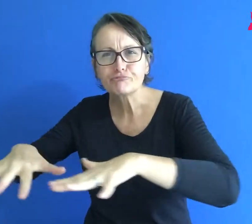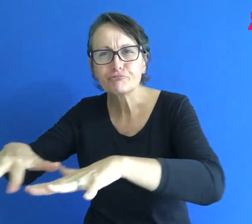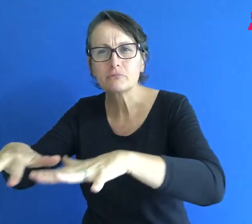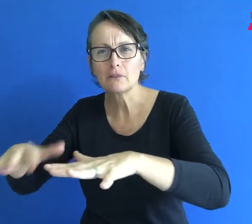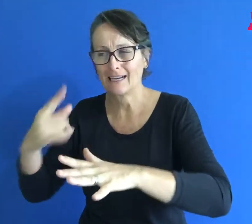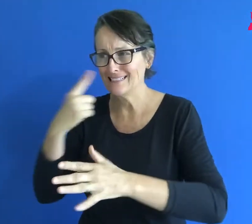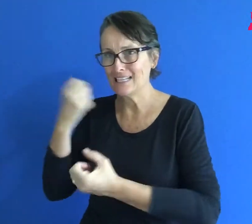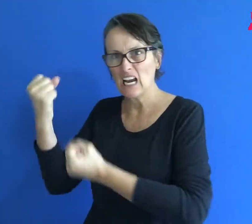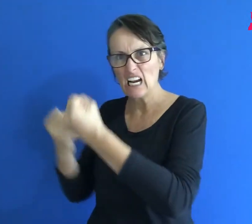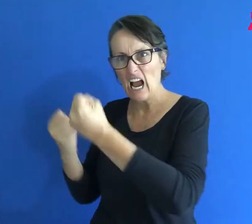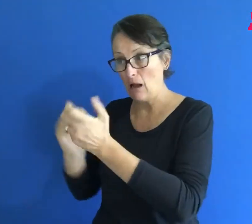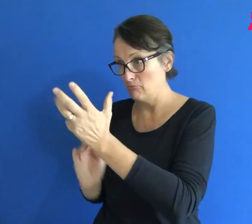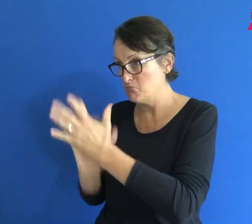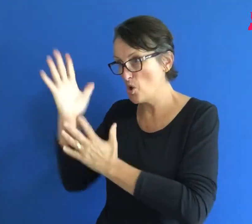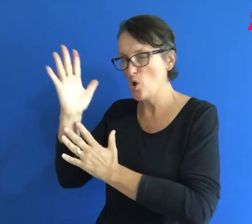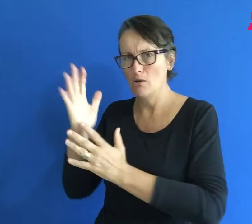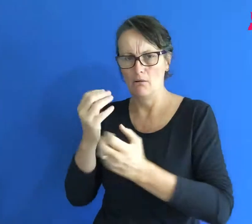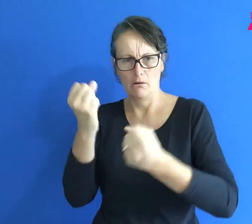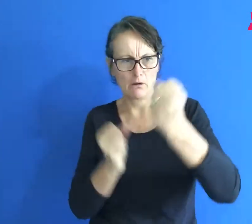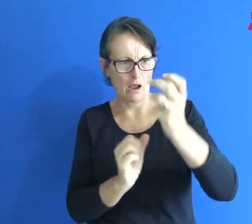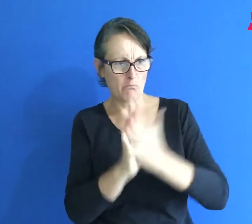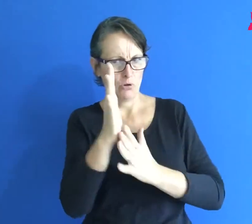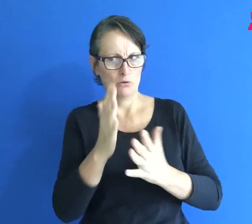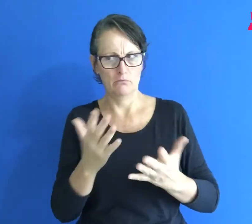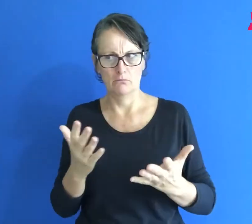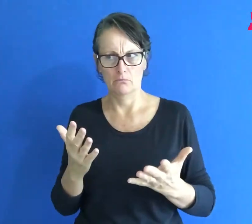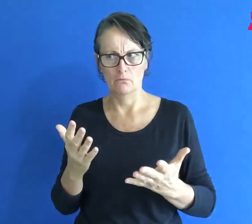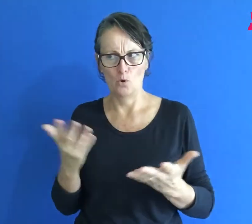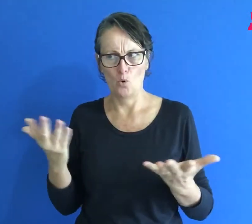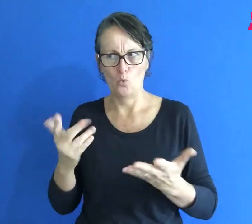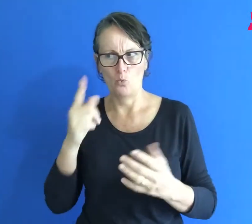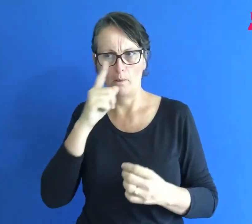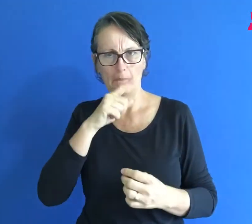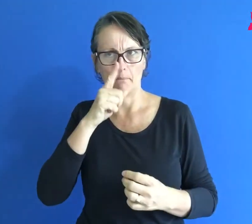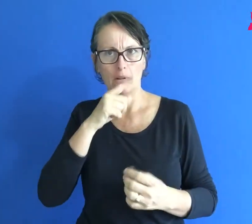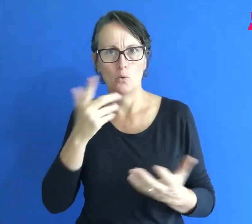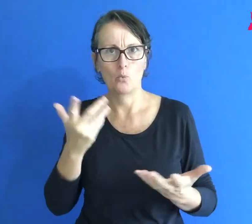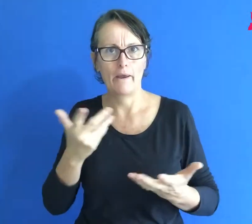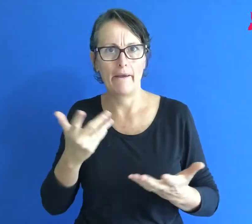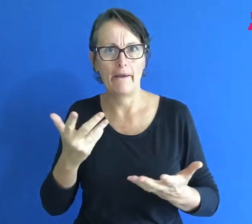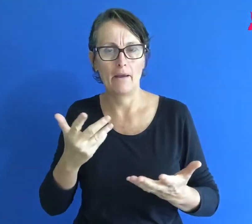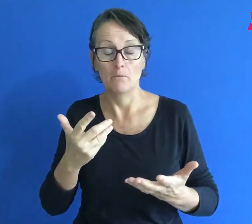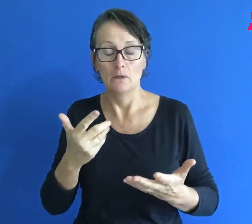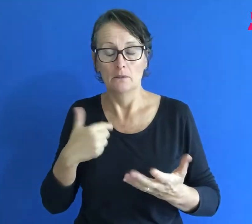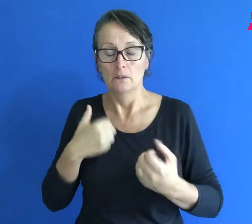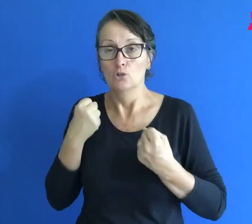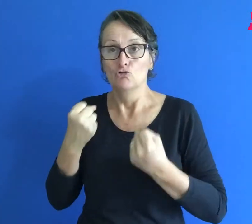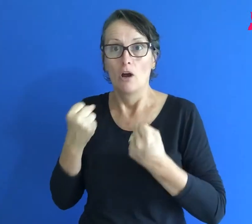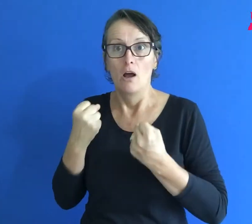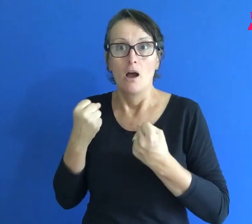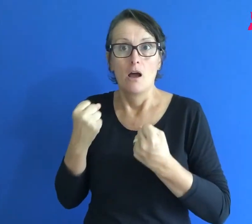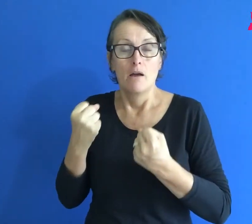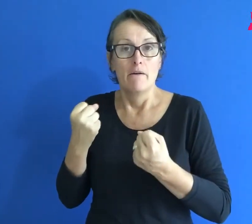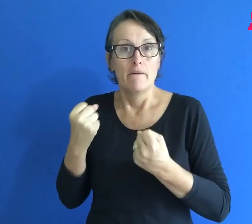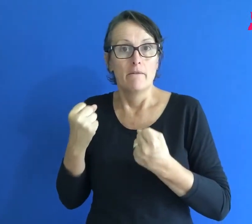on the road. And you think, whoa, where are the people who were in those cars? But you're driving, so you're not stopping to look. And I got